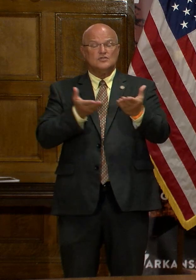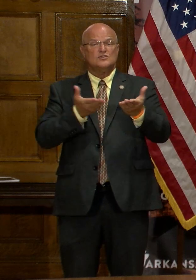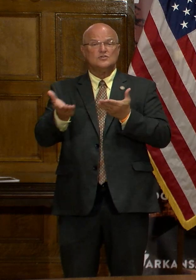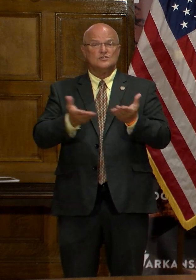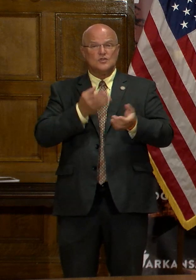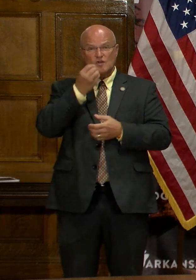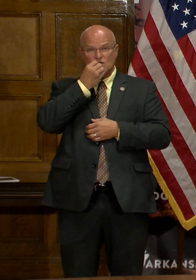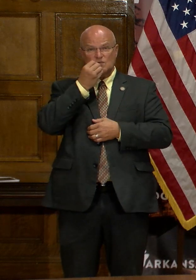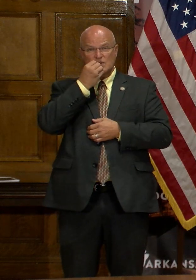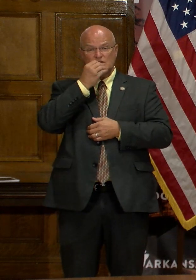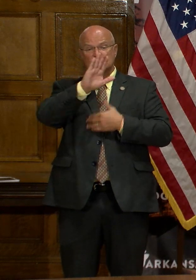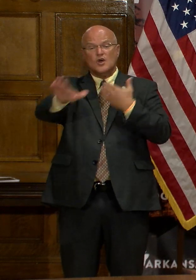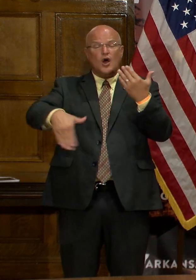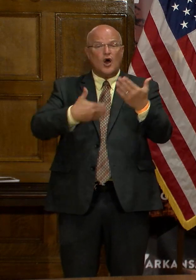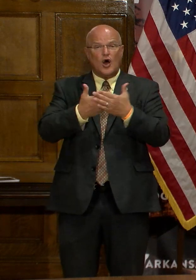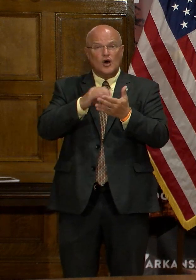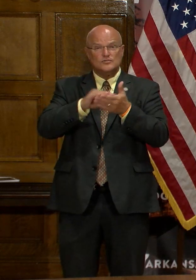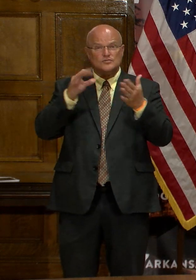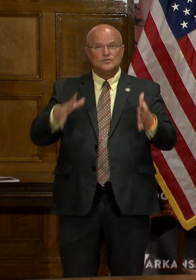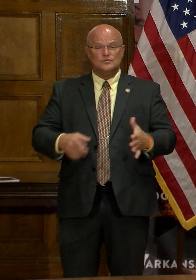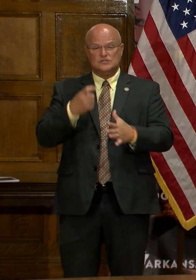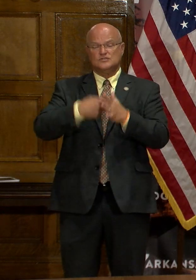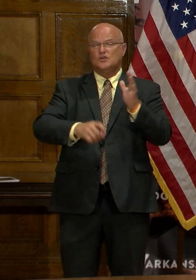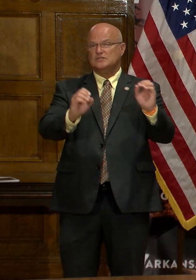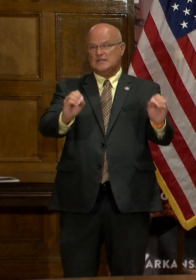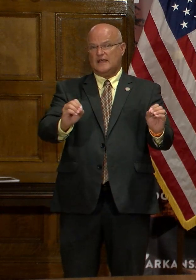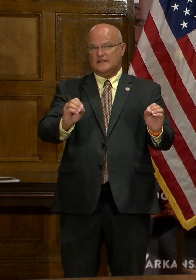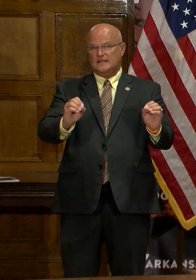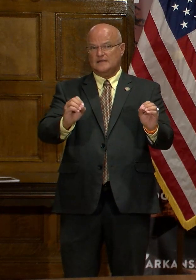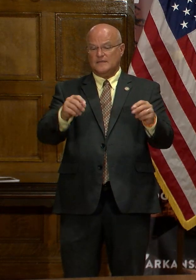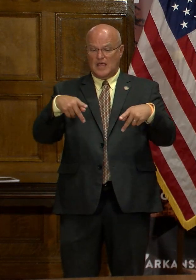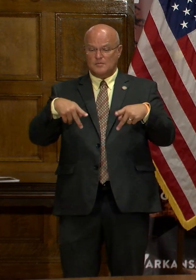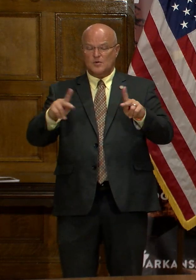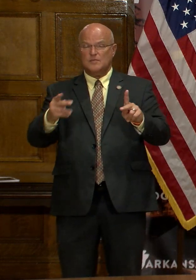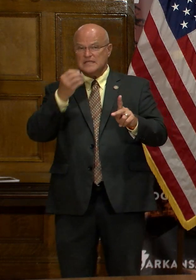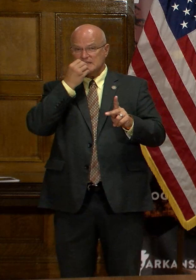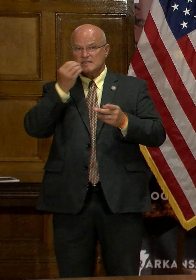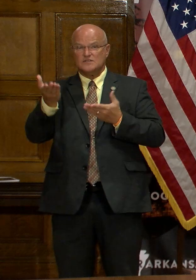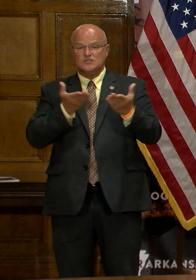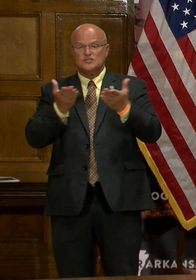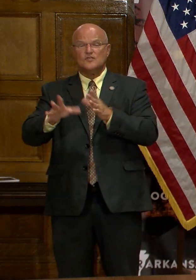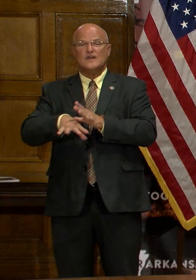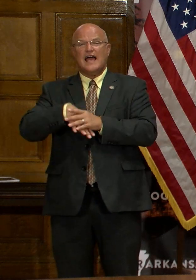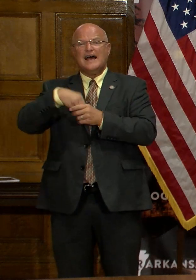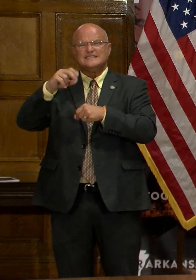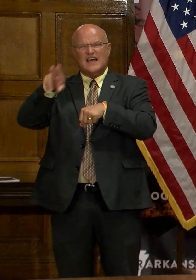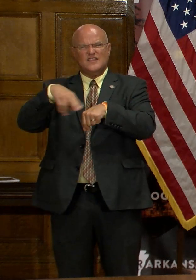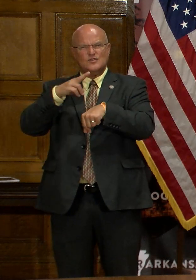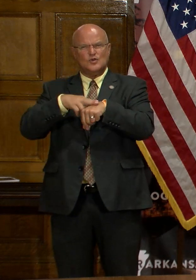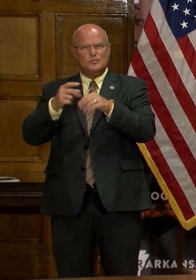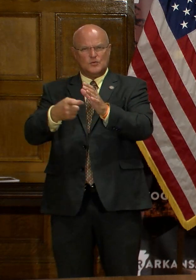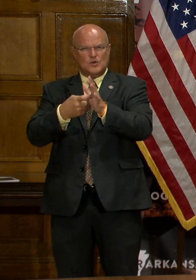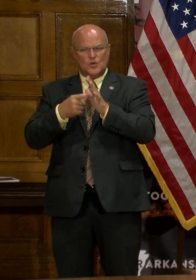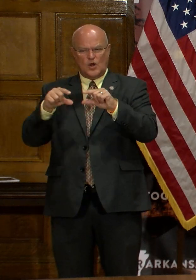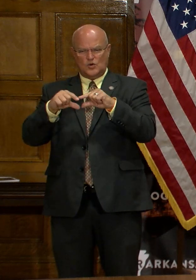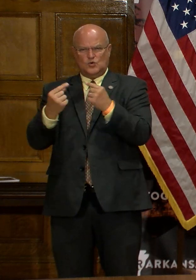meals to all students at no cost. They permit meals to be served outside of the normally required group settings and meal